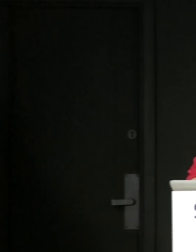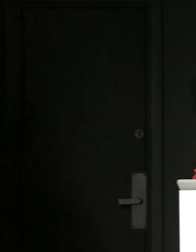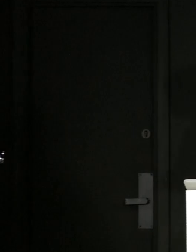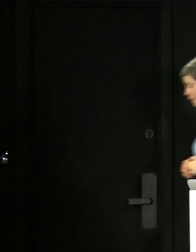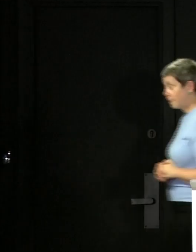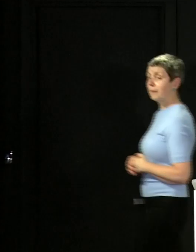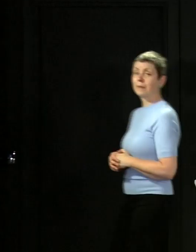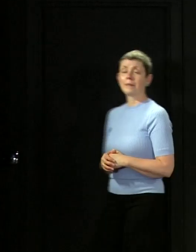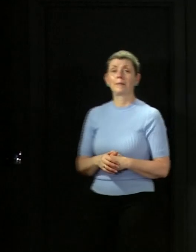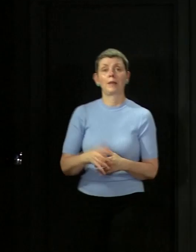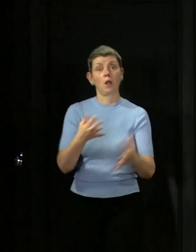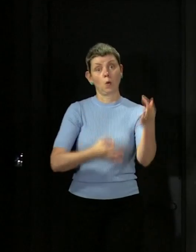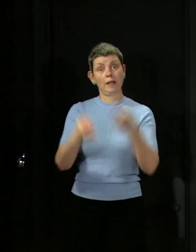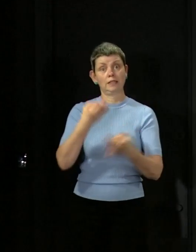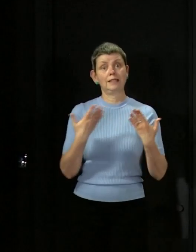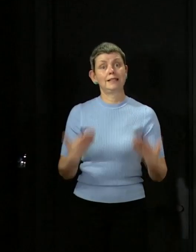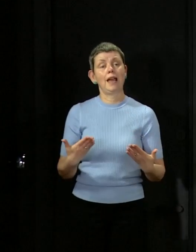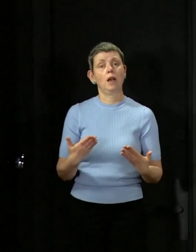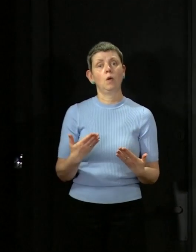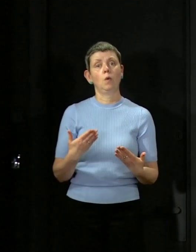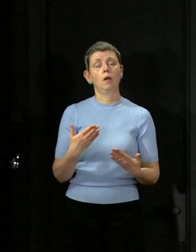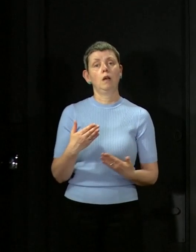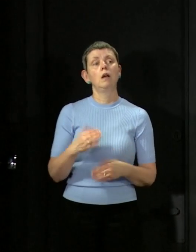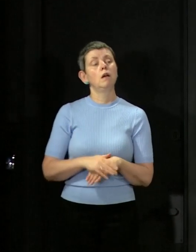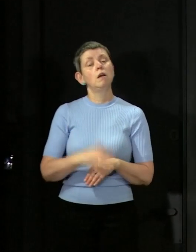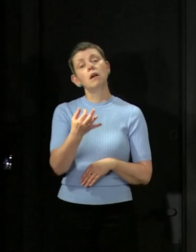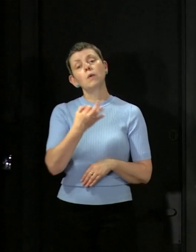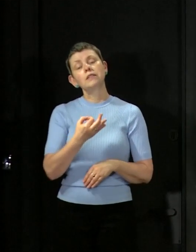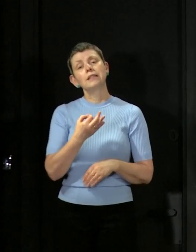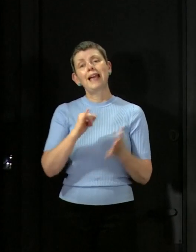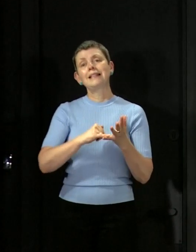questions. First question today is from Gordon Cree from STV.